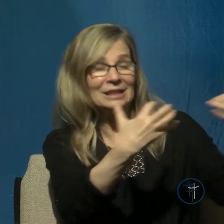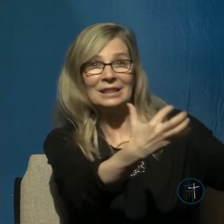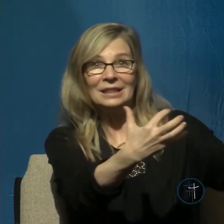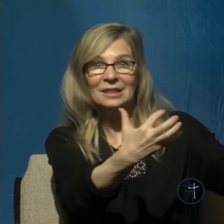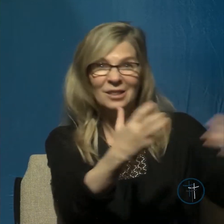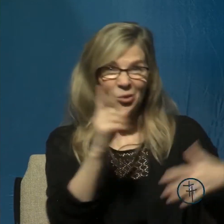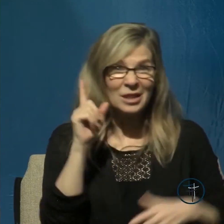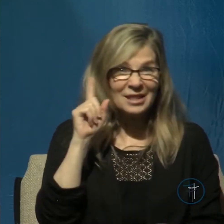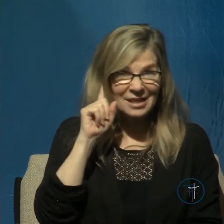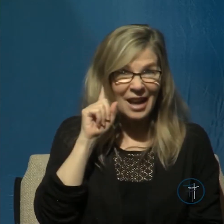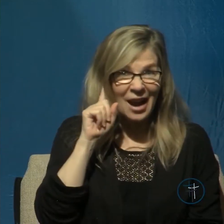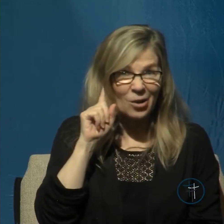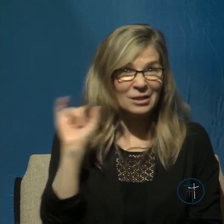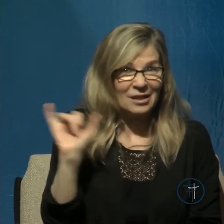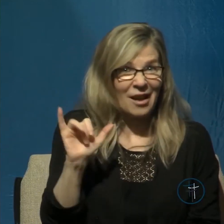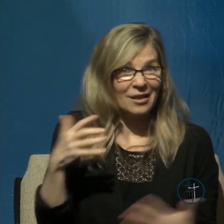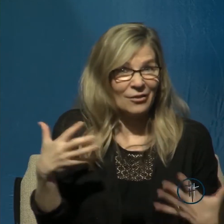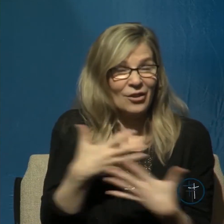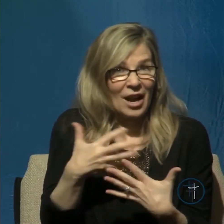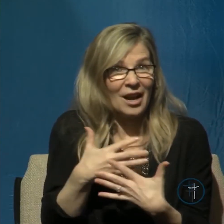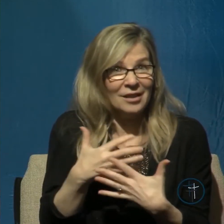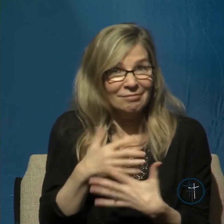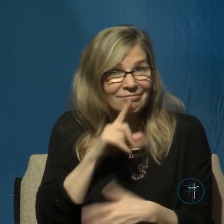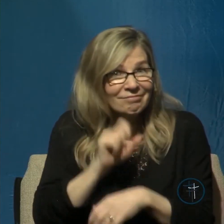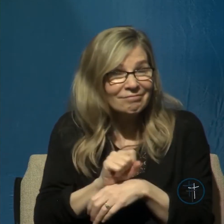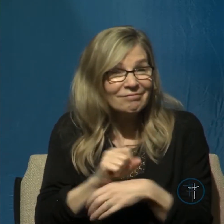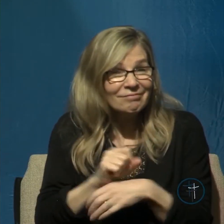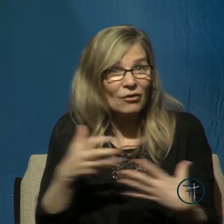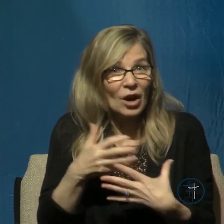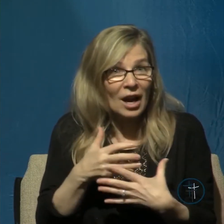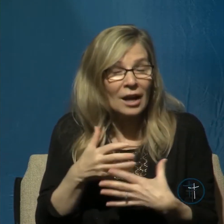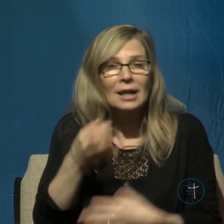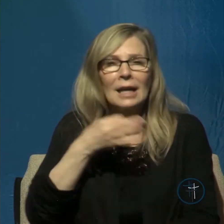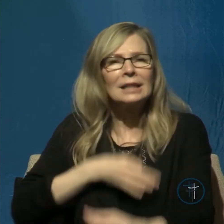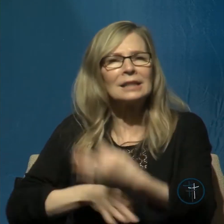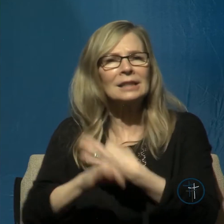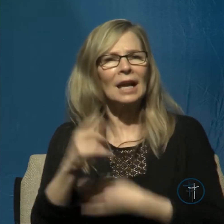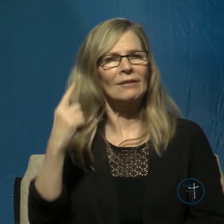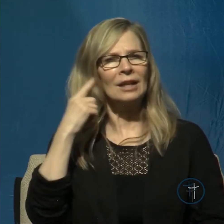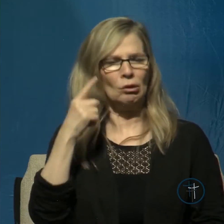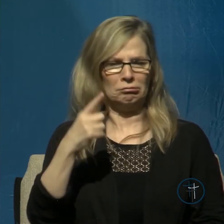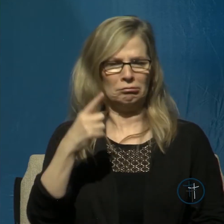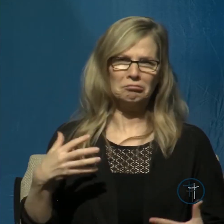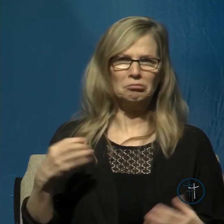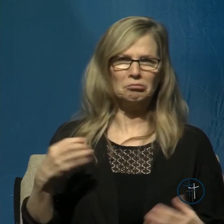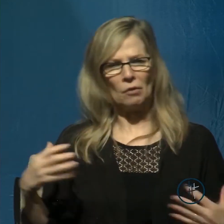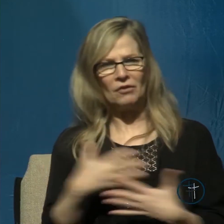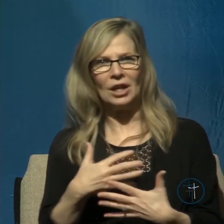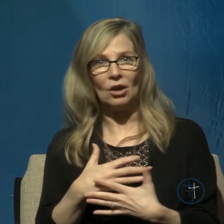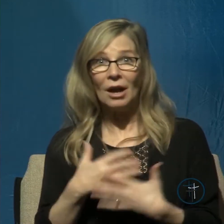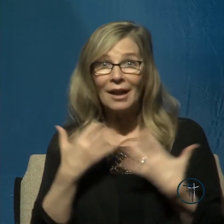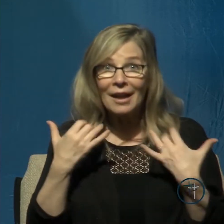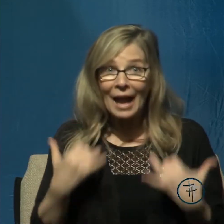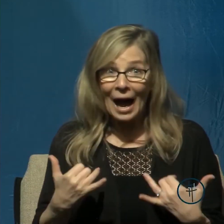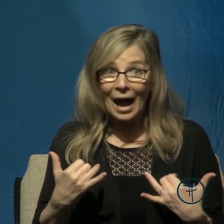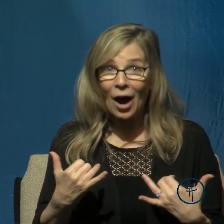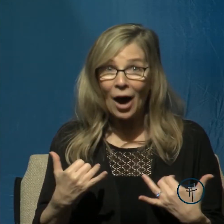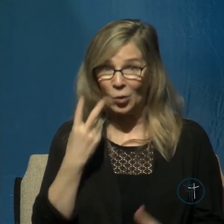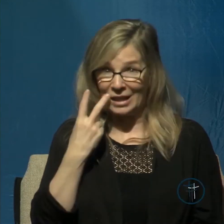afraid. He is afraid. Instead of hearing him assert how fearless he was, we now hear David sounding very